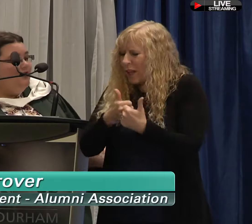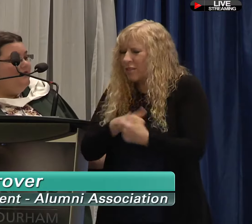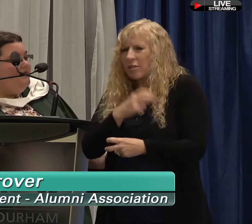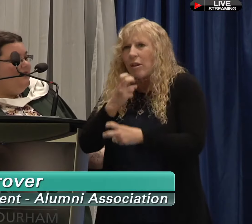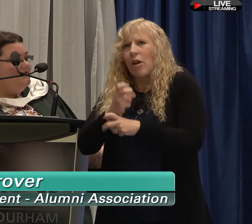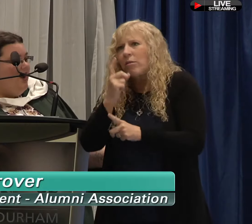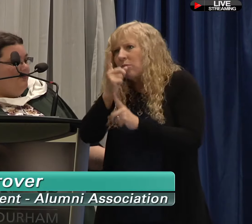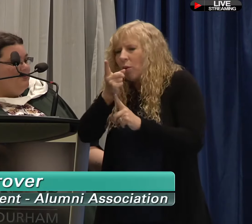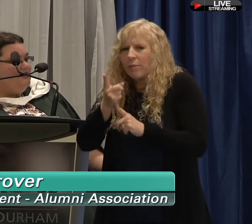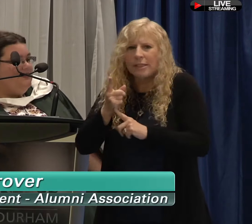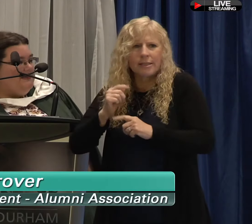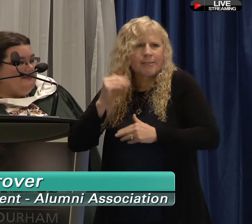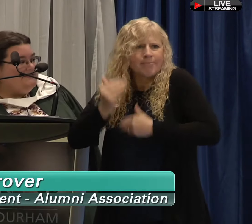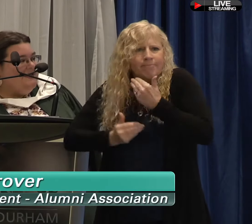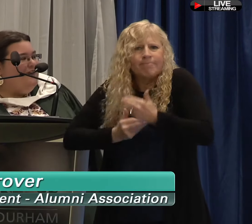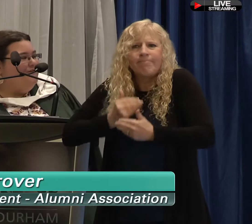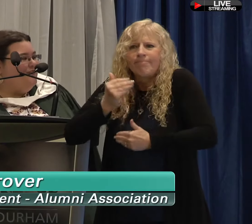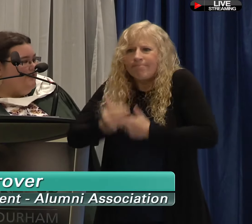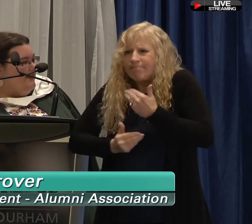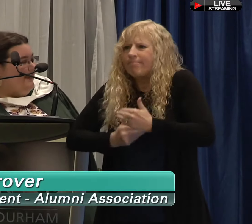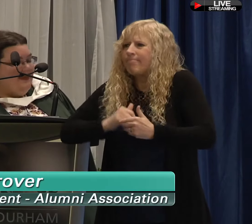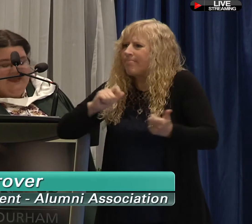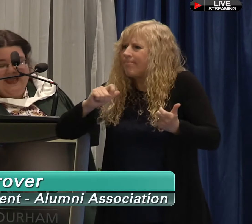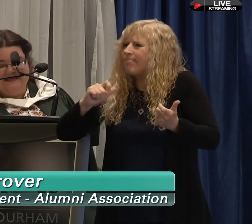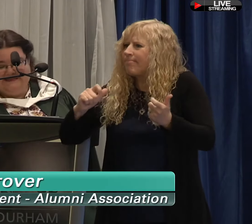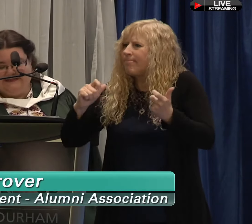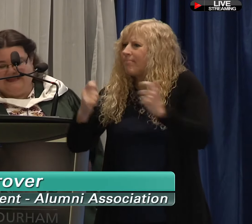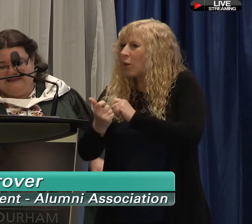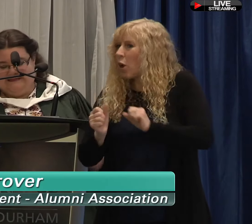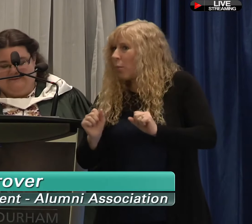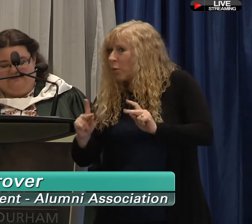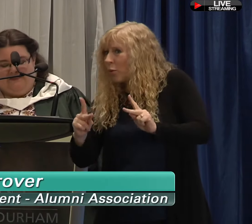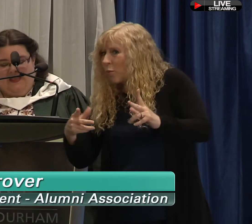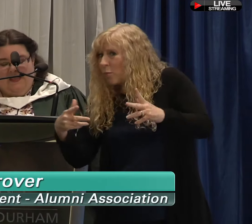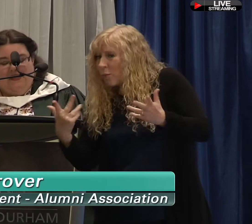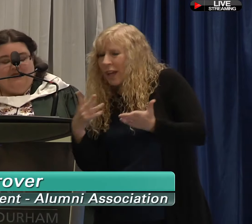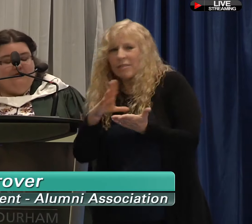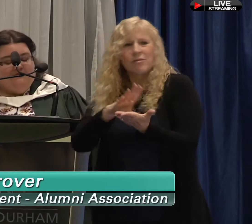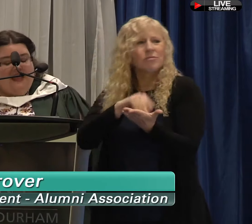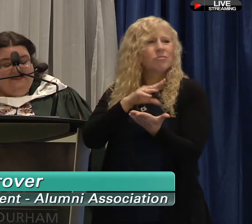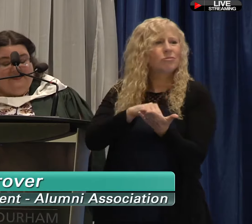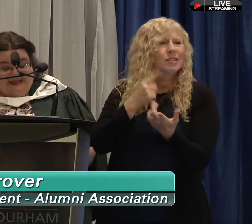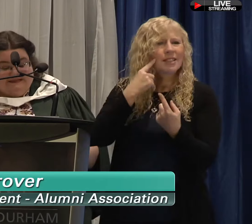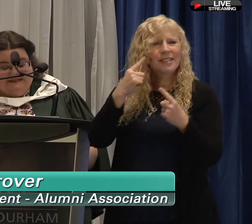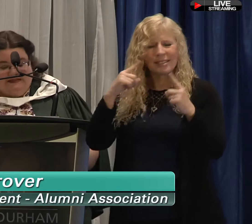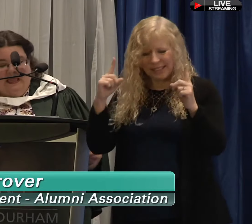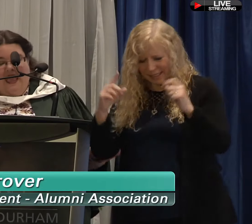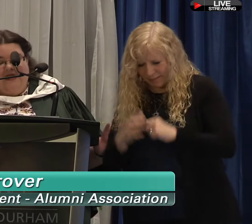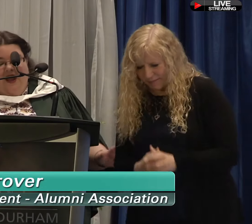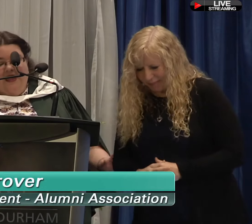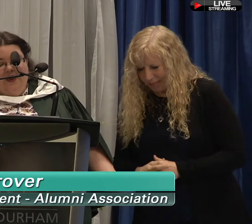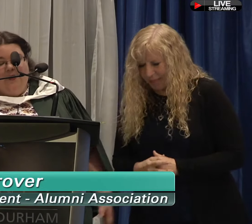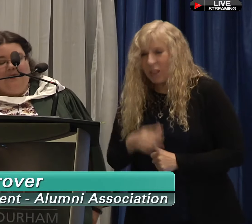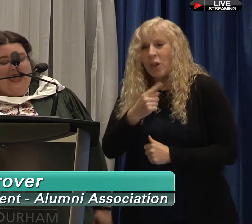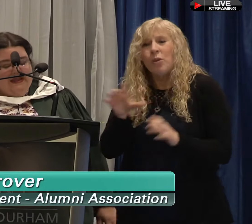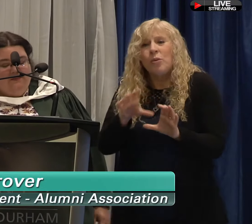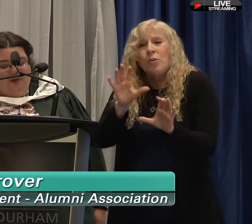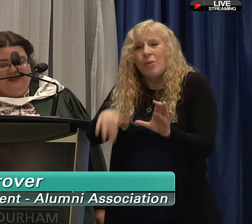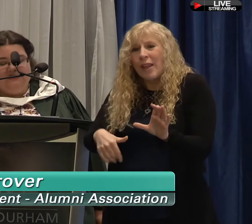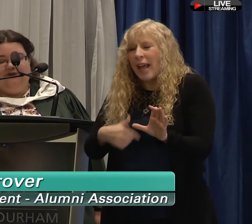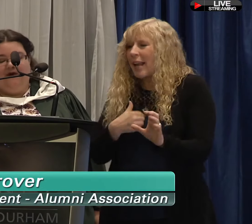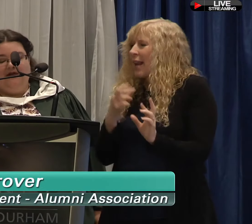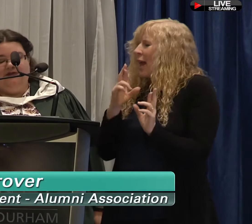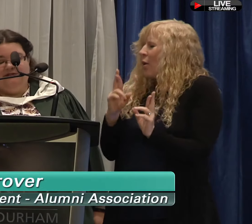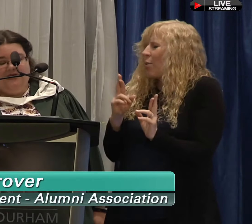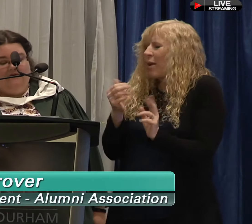and turned them into opportunities for learning and success. You've done this, and I hope any